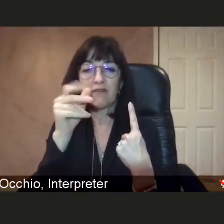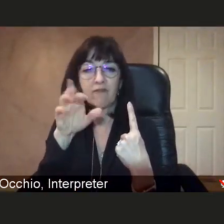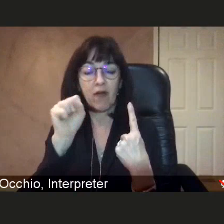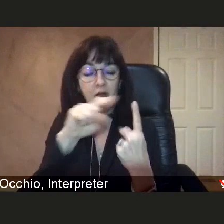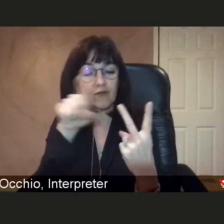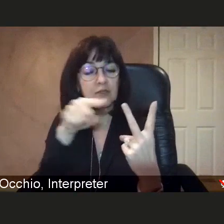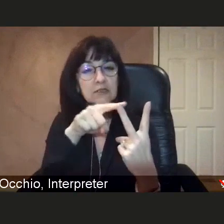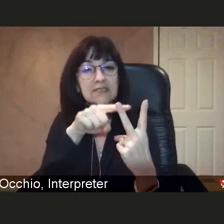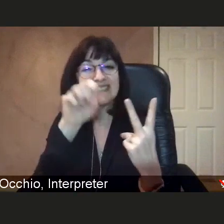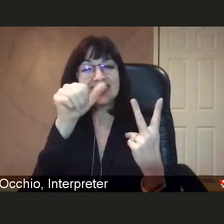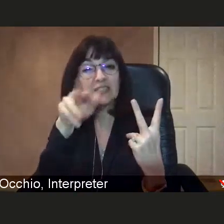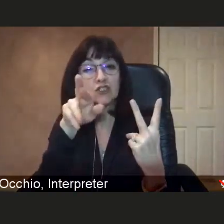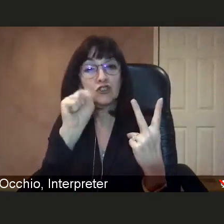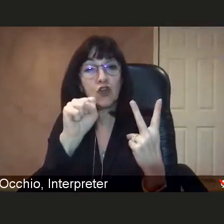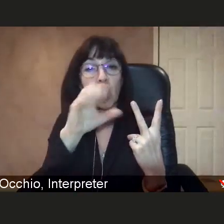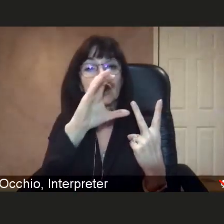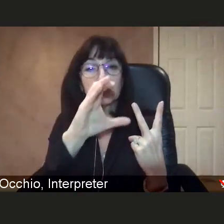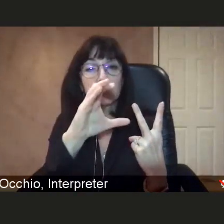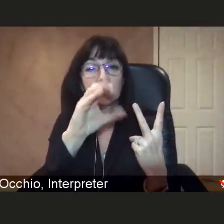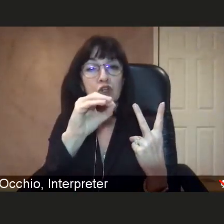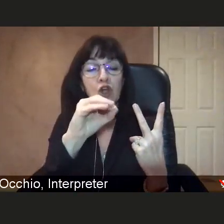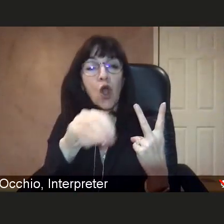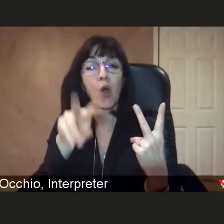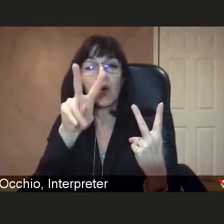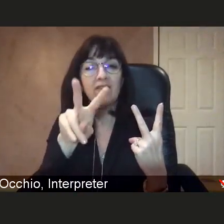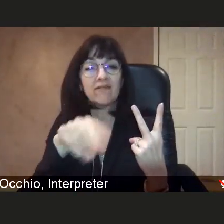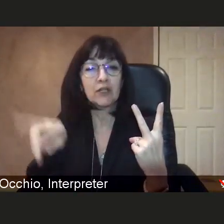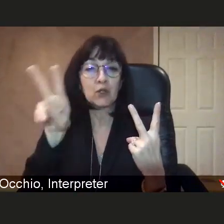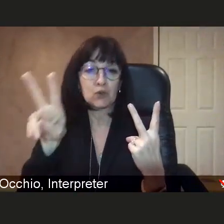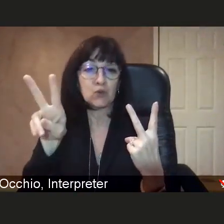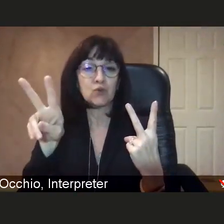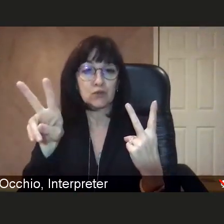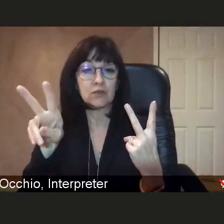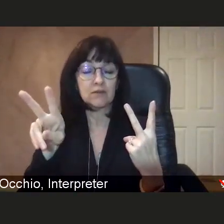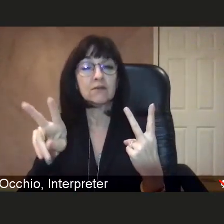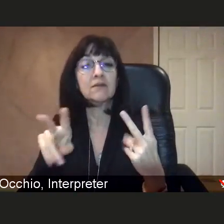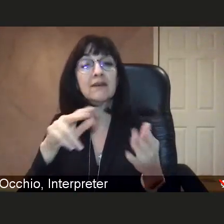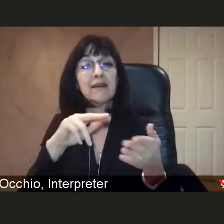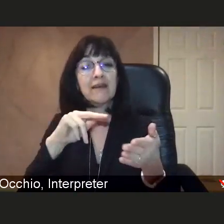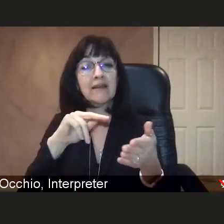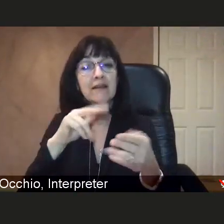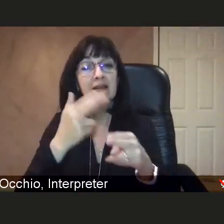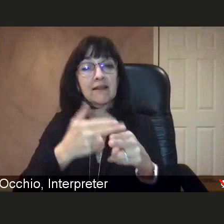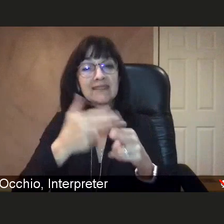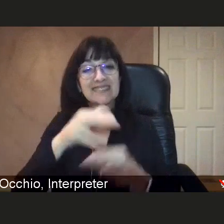the name of the disease that the virus caused is actually COVID,